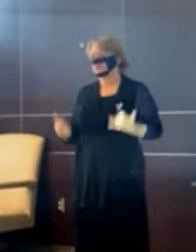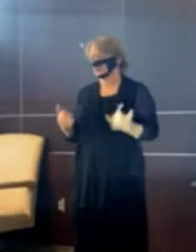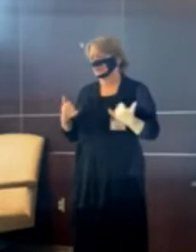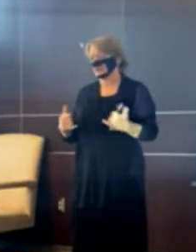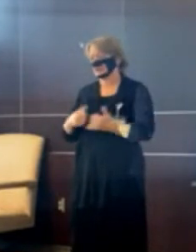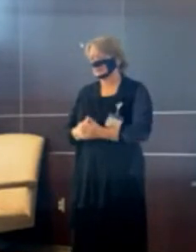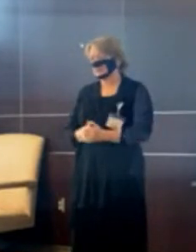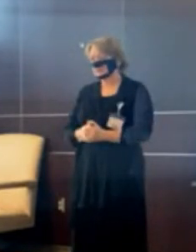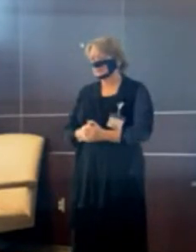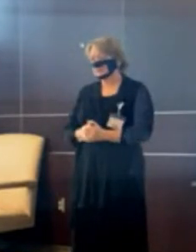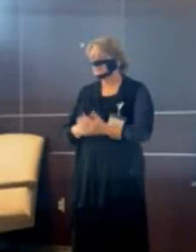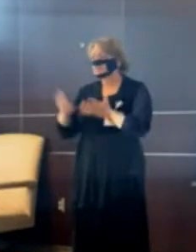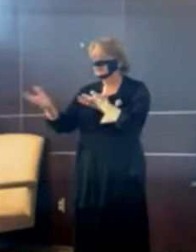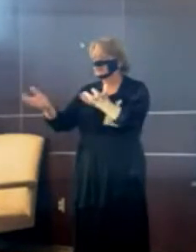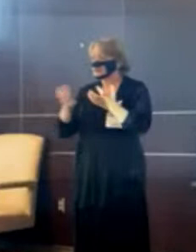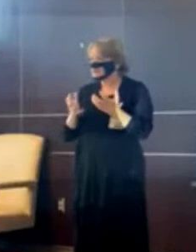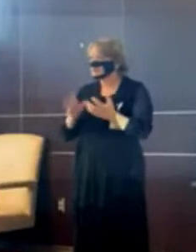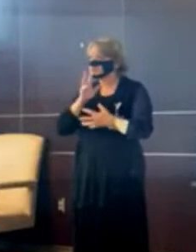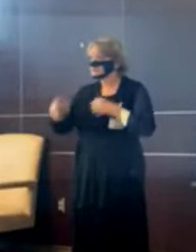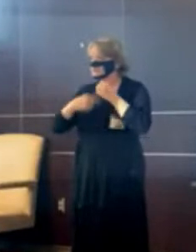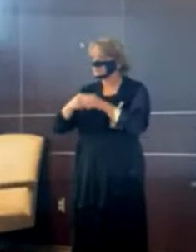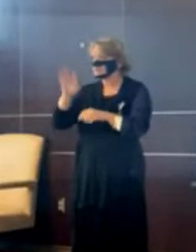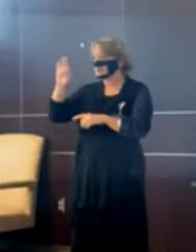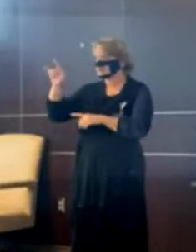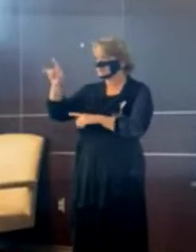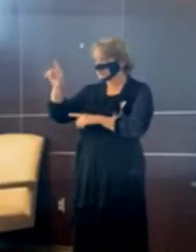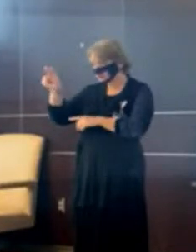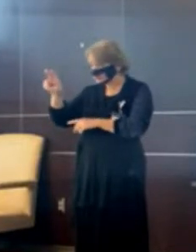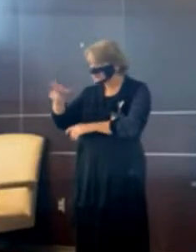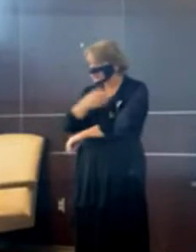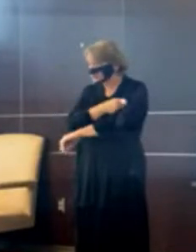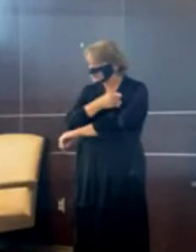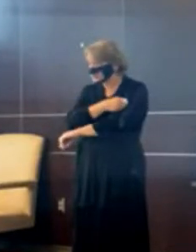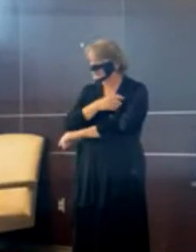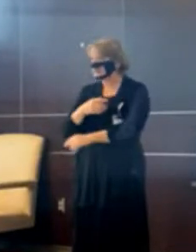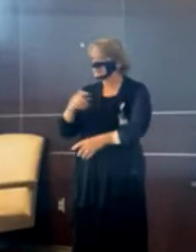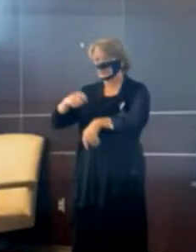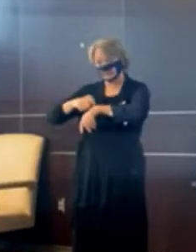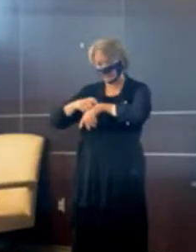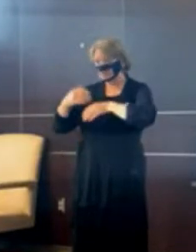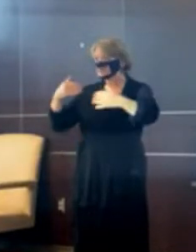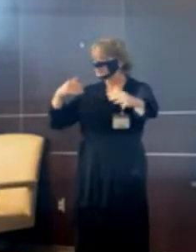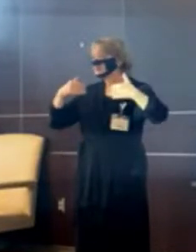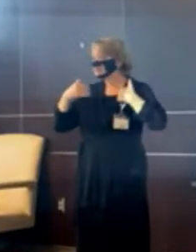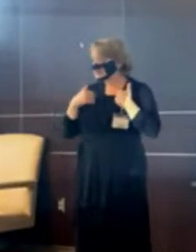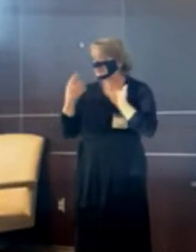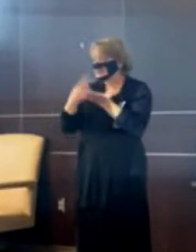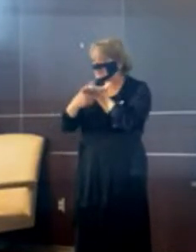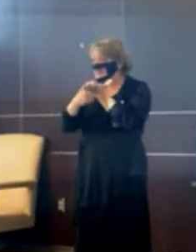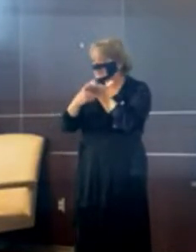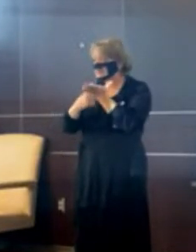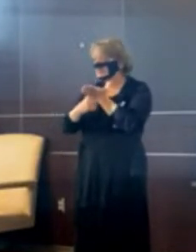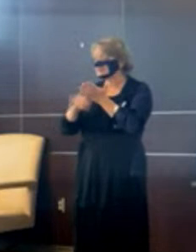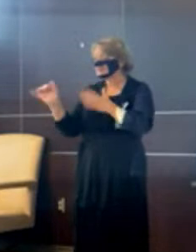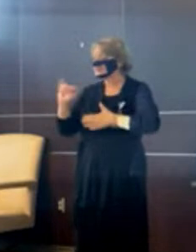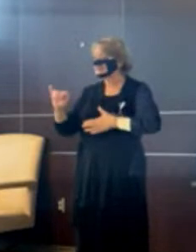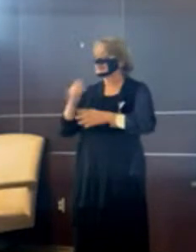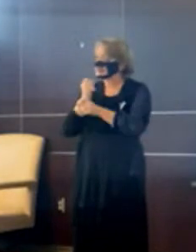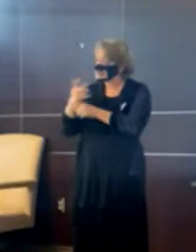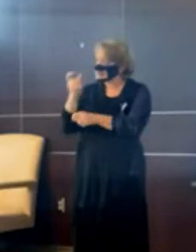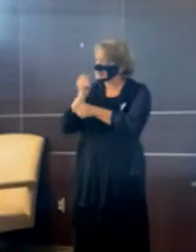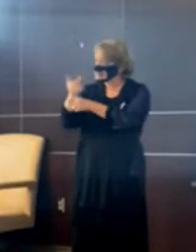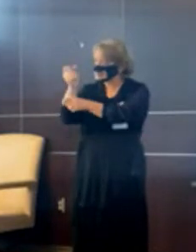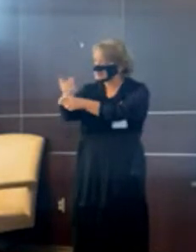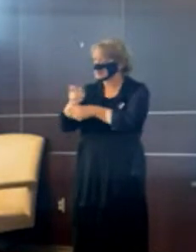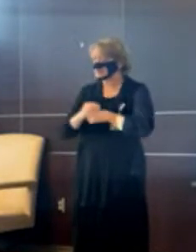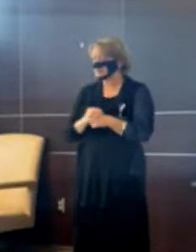a little bit of time talking about flu shots. It is certainly time that we start having that discussion, as we do at this time every single year. You know,